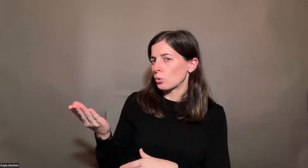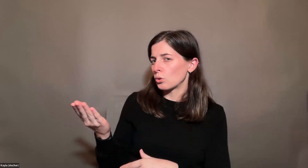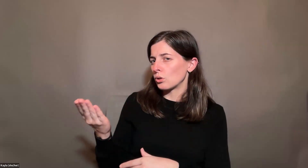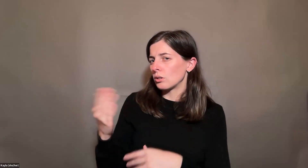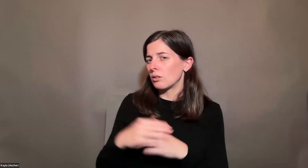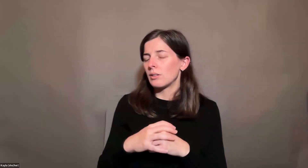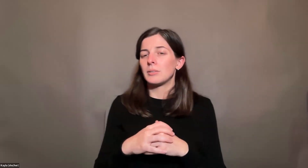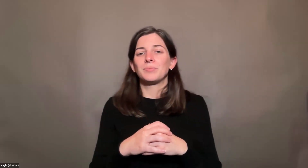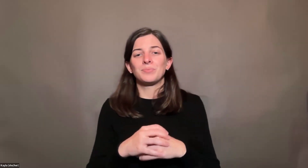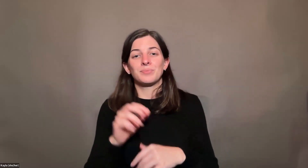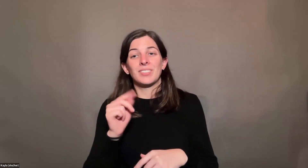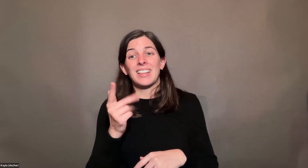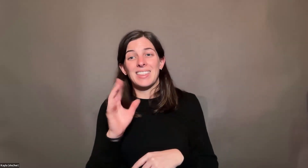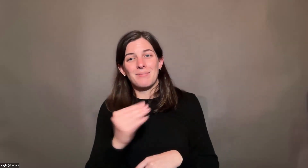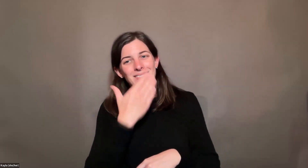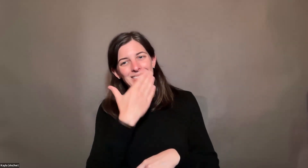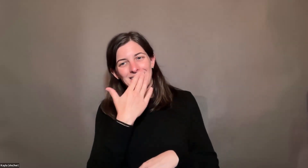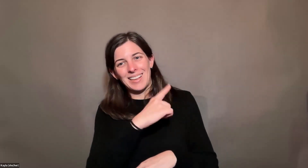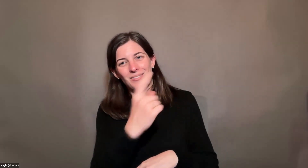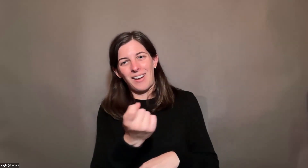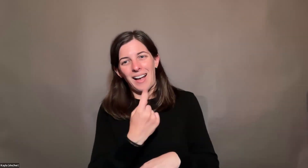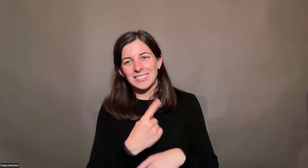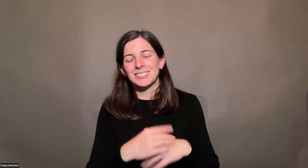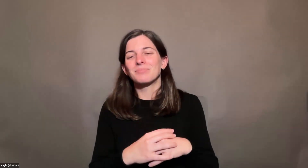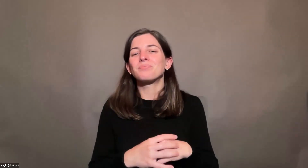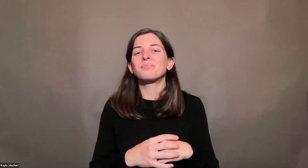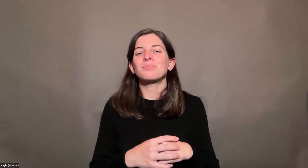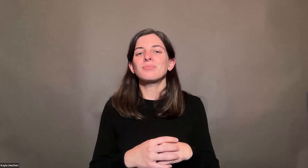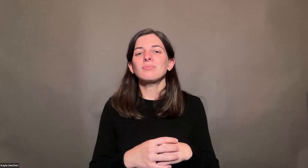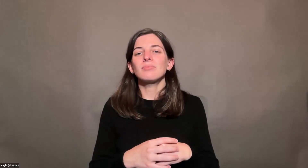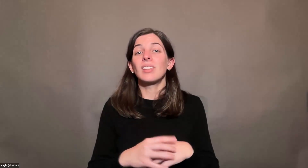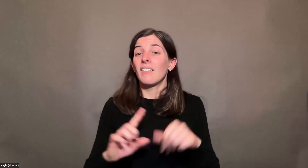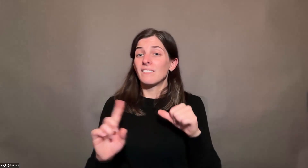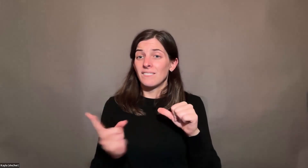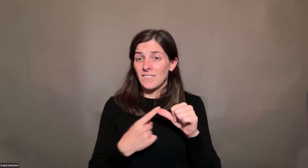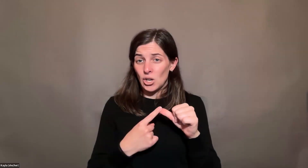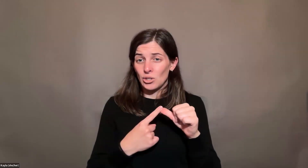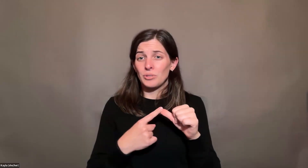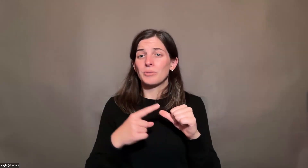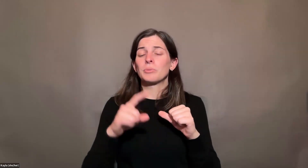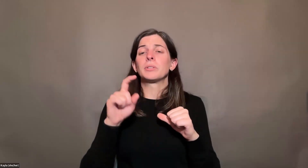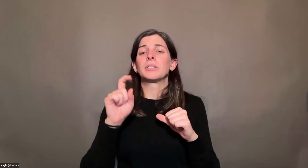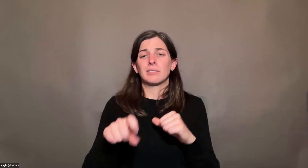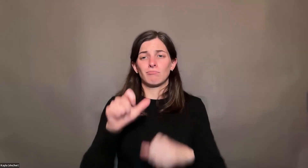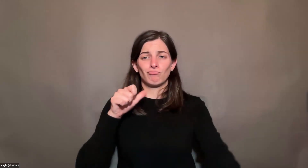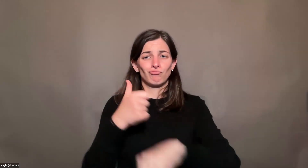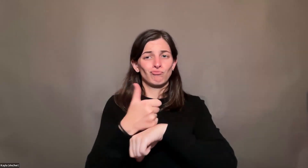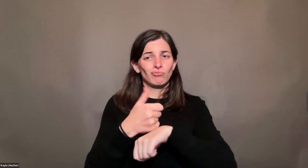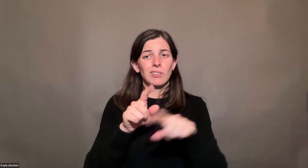Okay, thanks for asking. At first, you need to set some testing environment, I can say. So regarding